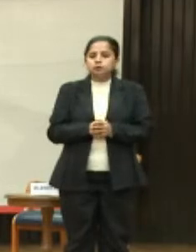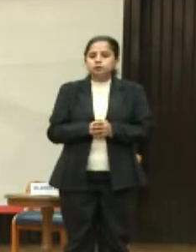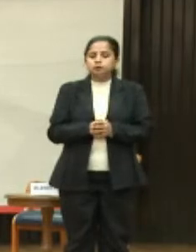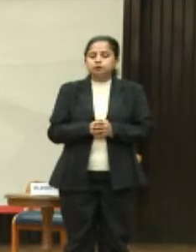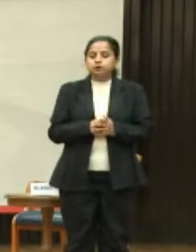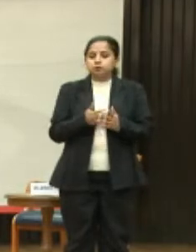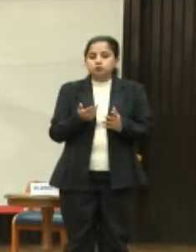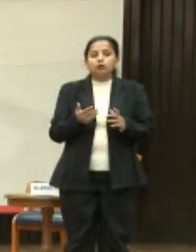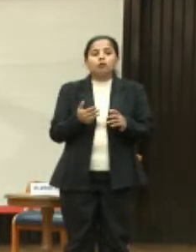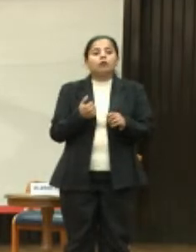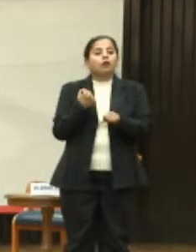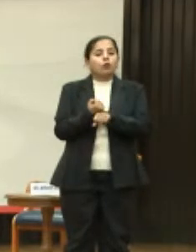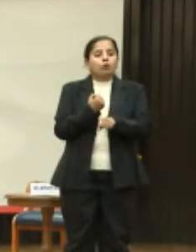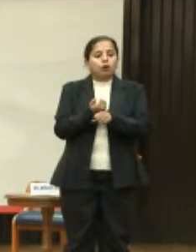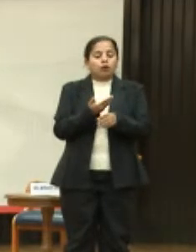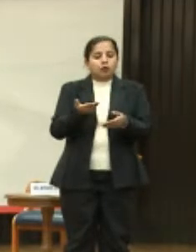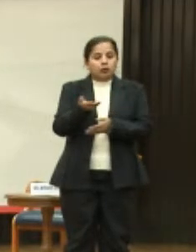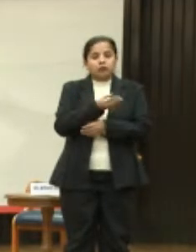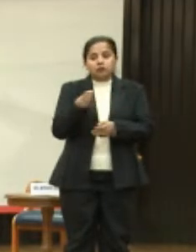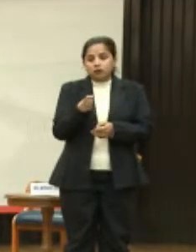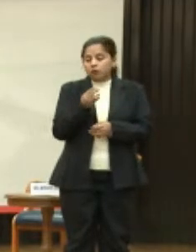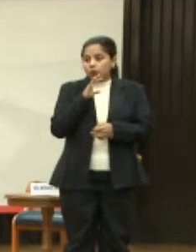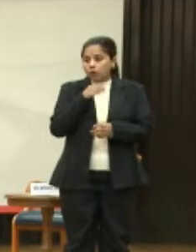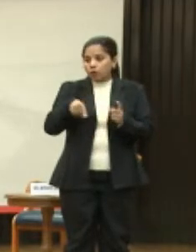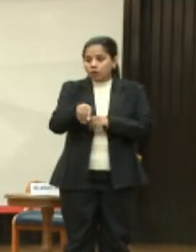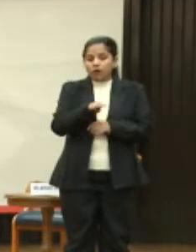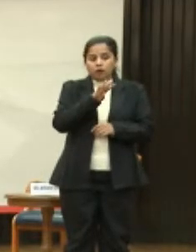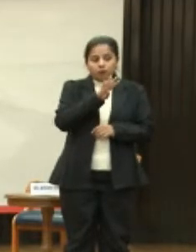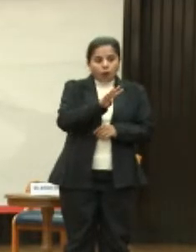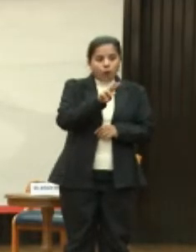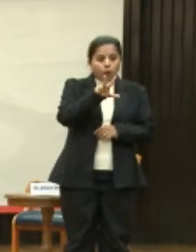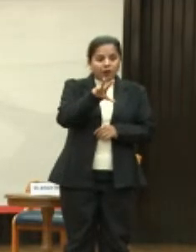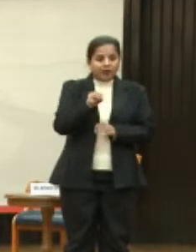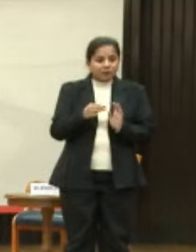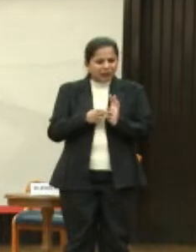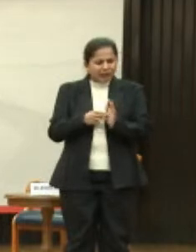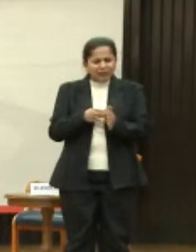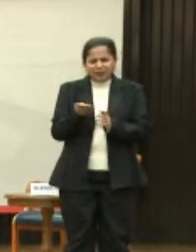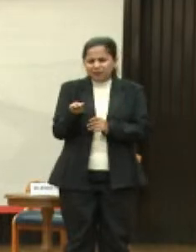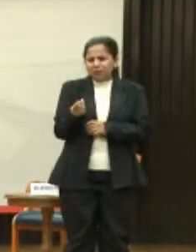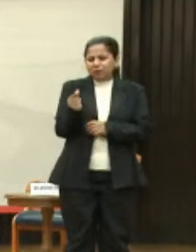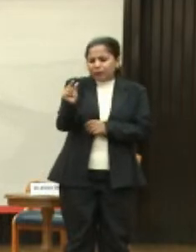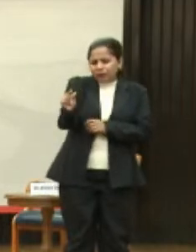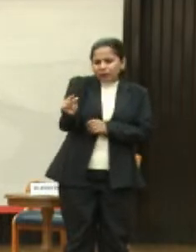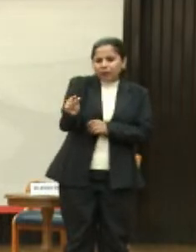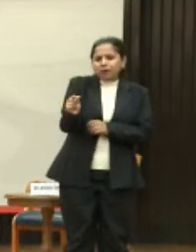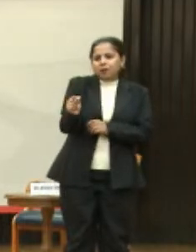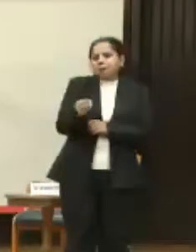In a workforce of something like 480 million, that's nothing.